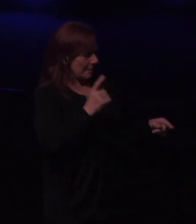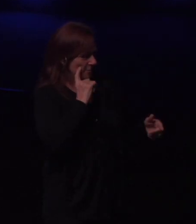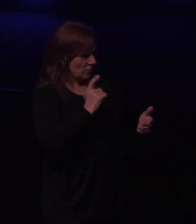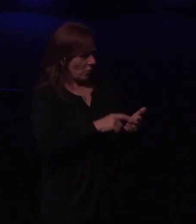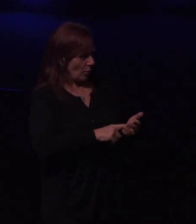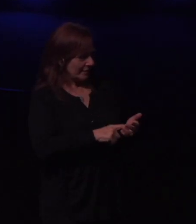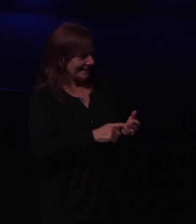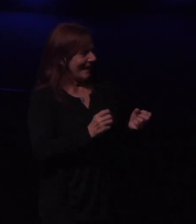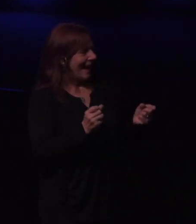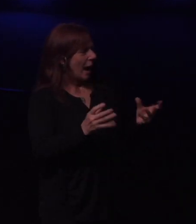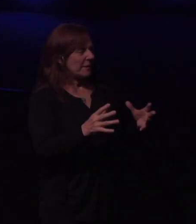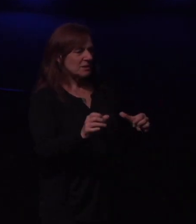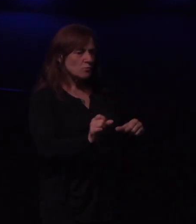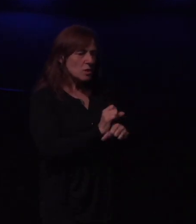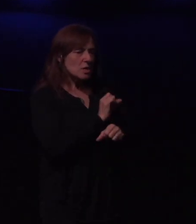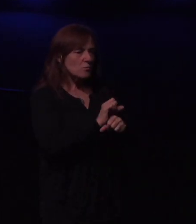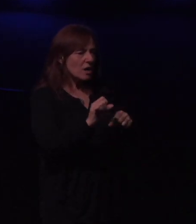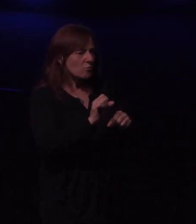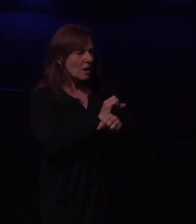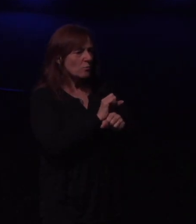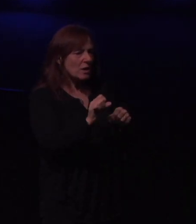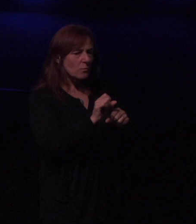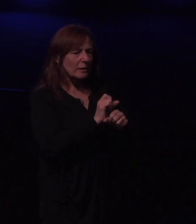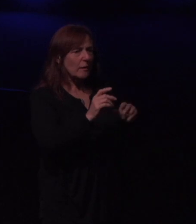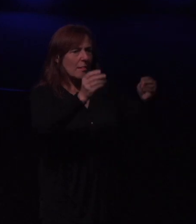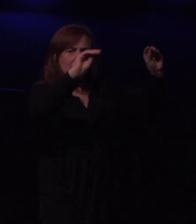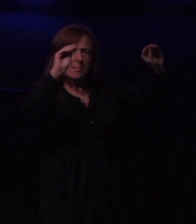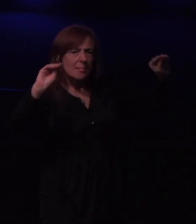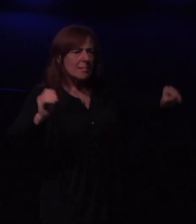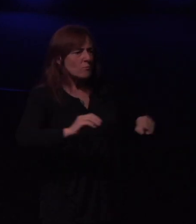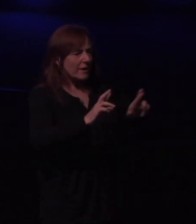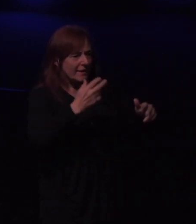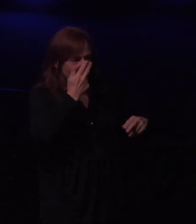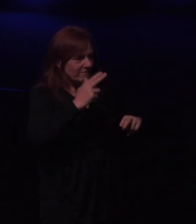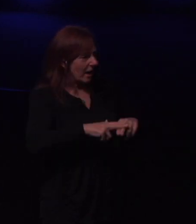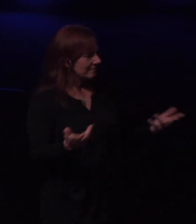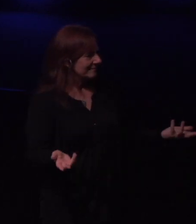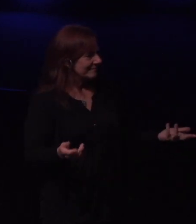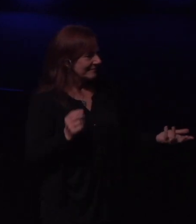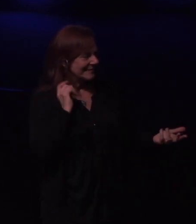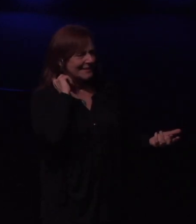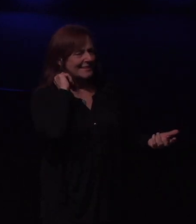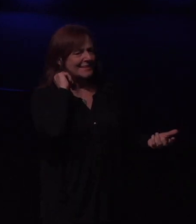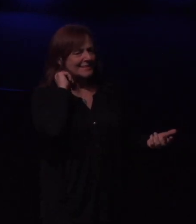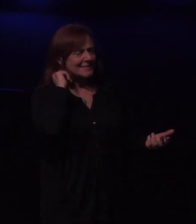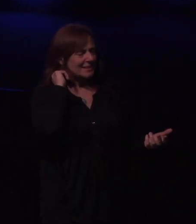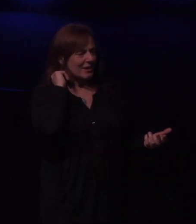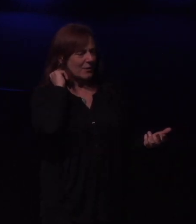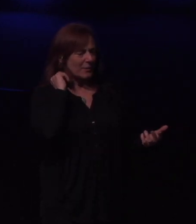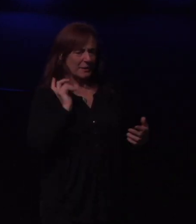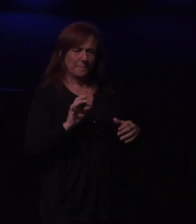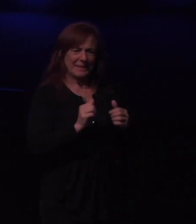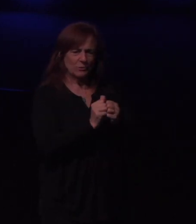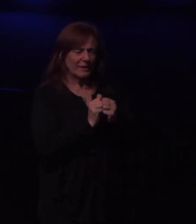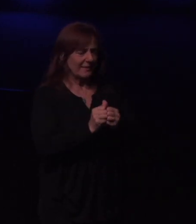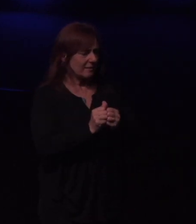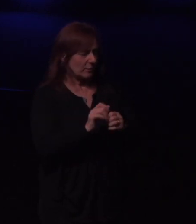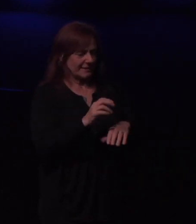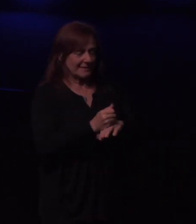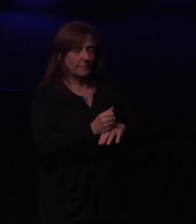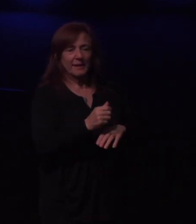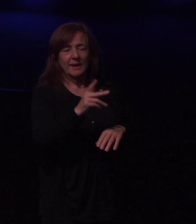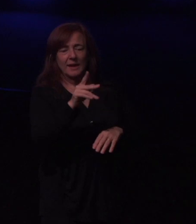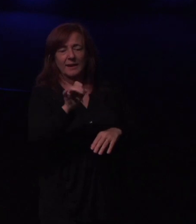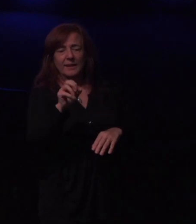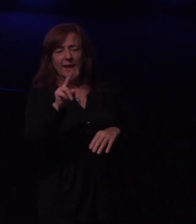notice how much work we do just to have fun together, to get to be together, the things that get set up, and like Kevin